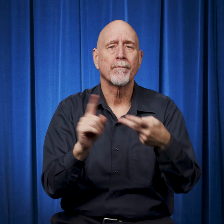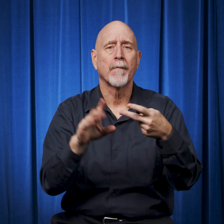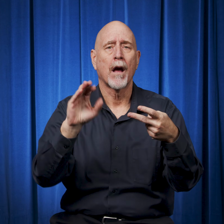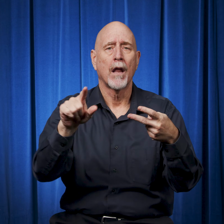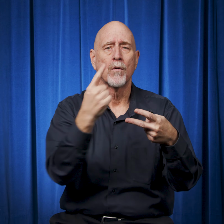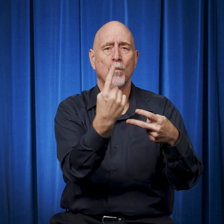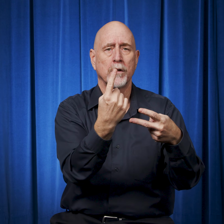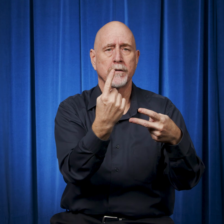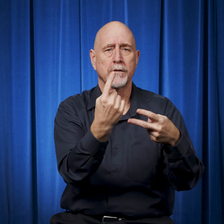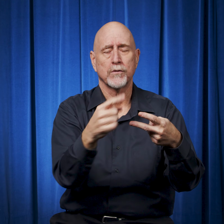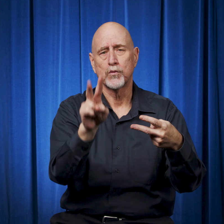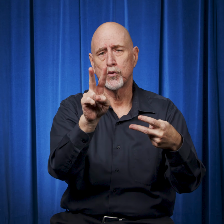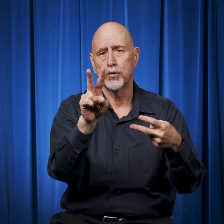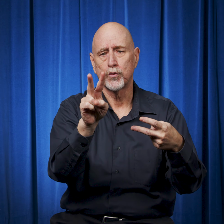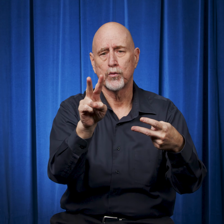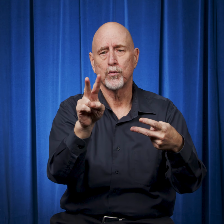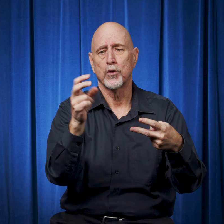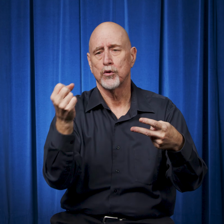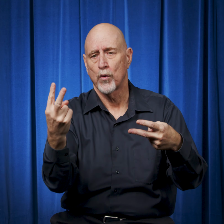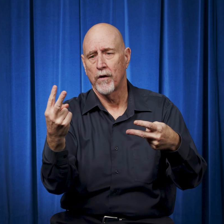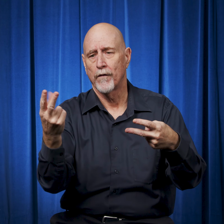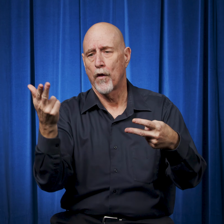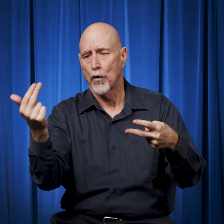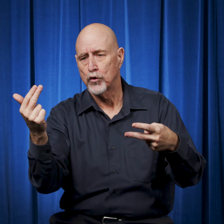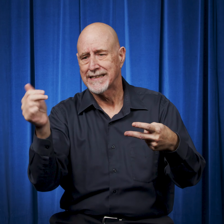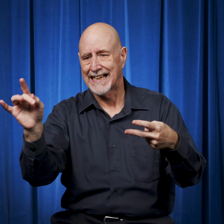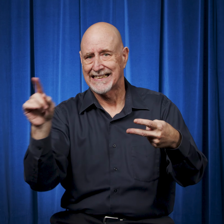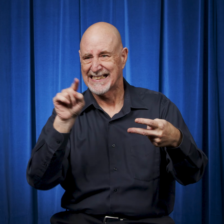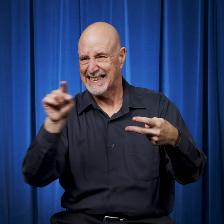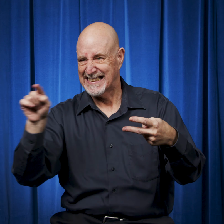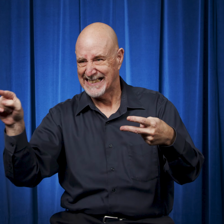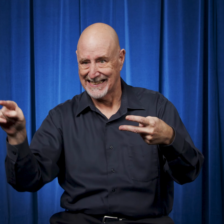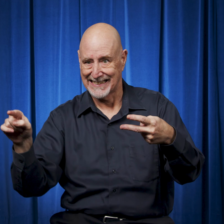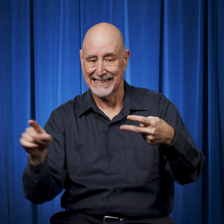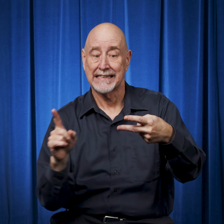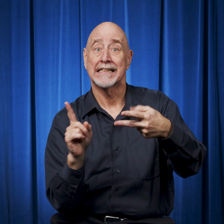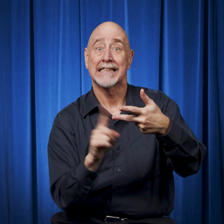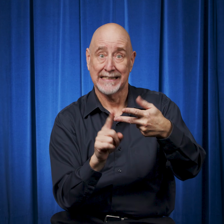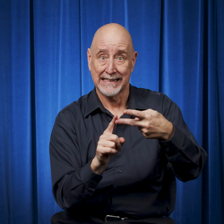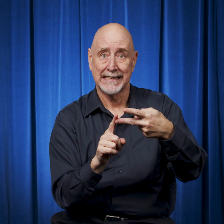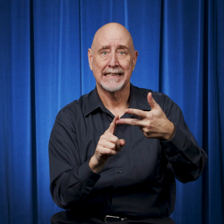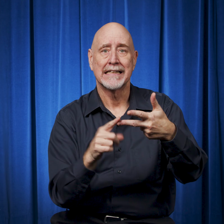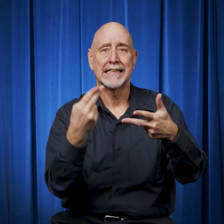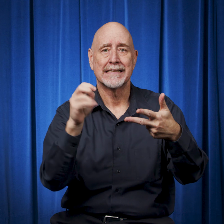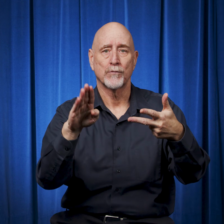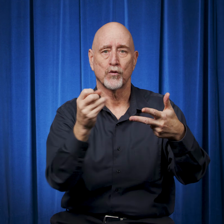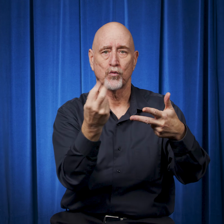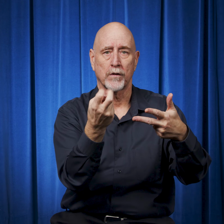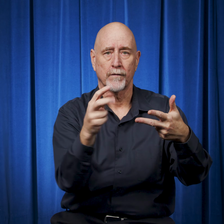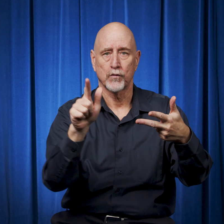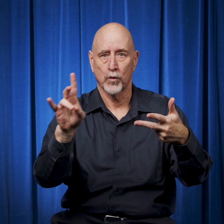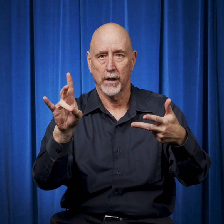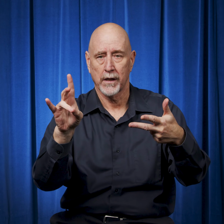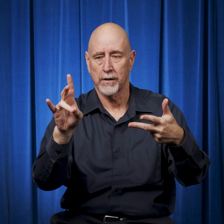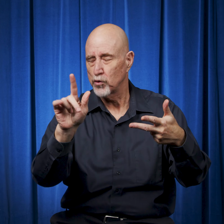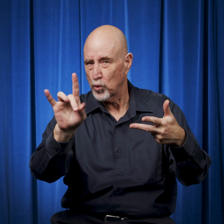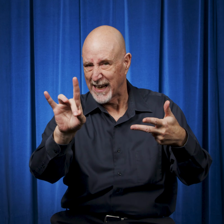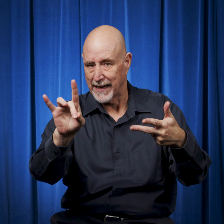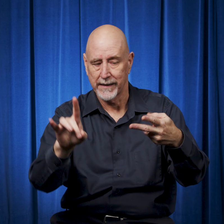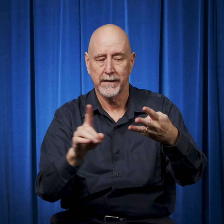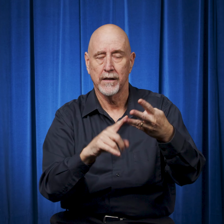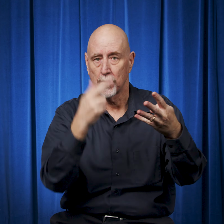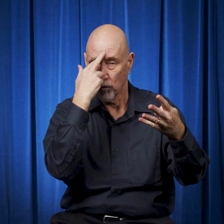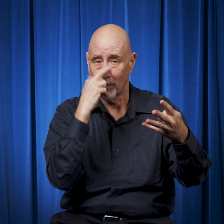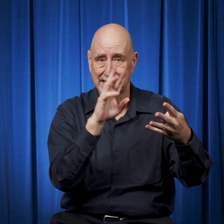1, verses 2, 12, 13, and 18, as well as Hebrews 12, verse 28, and Romans 6, verse 17